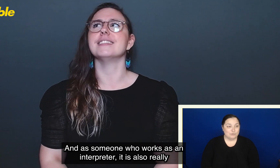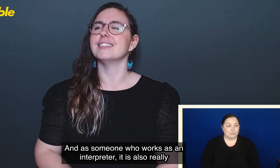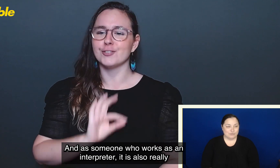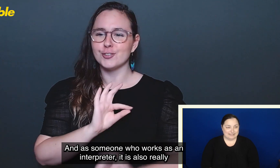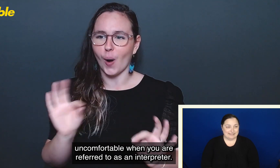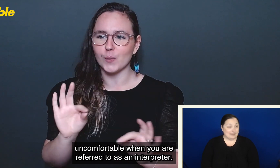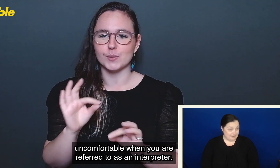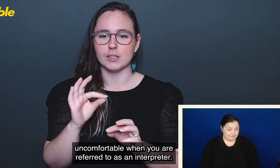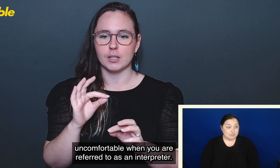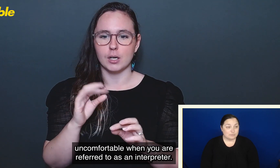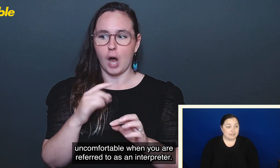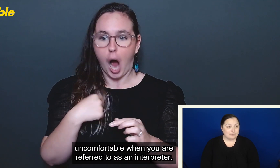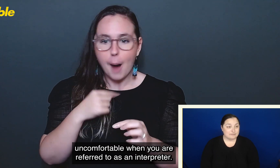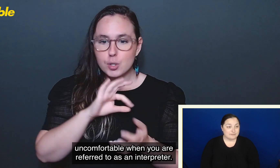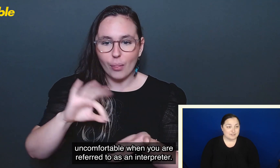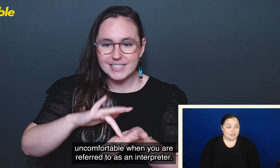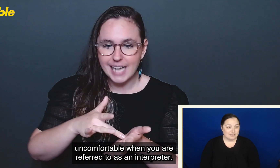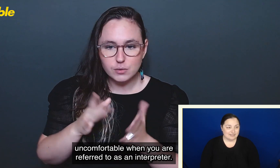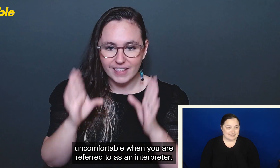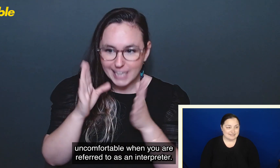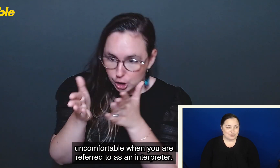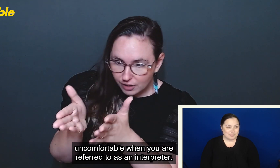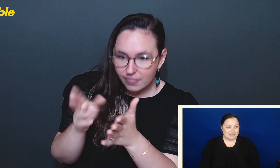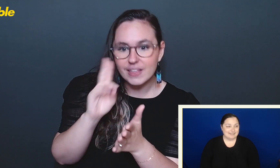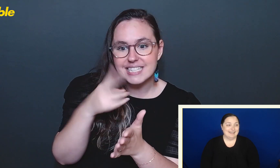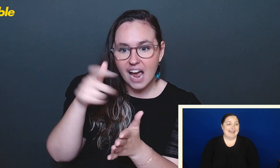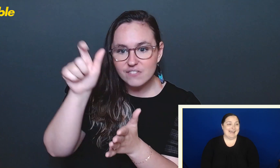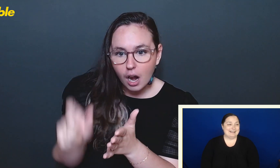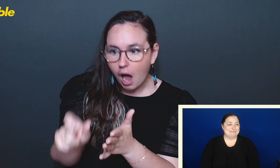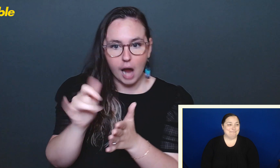also really uncomfortable when you're referred to as an interpreter.